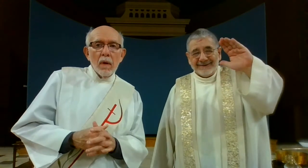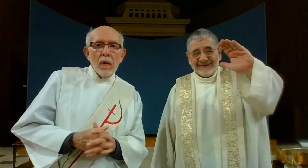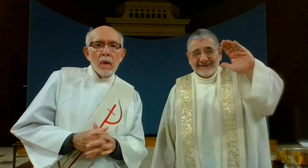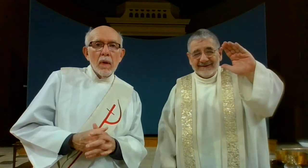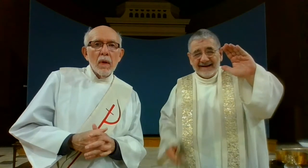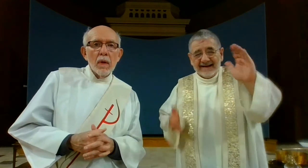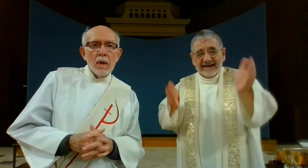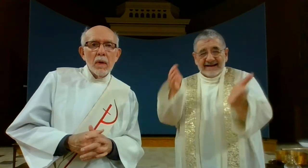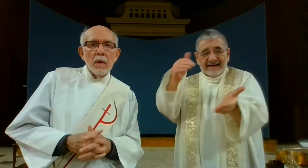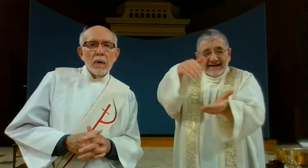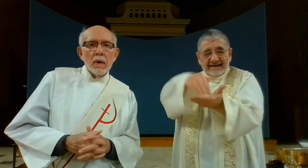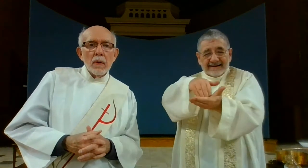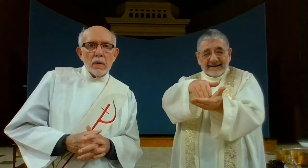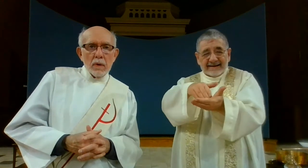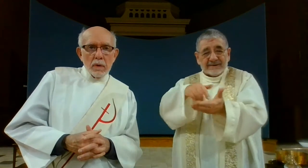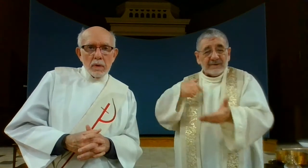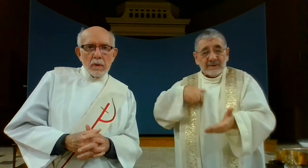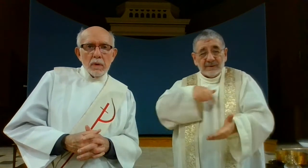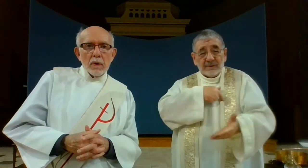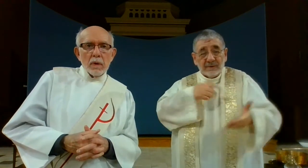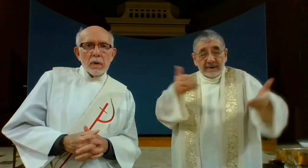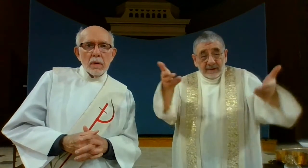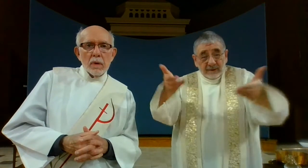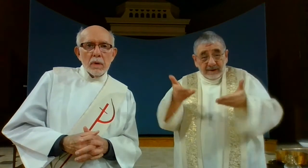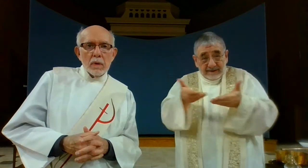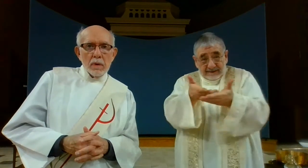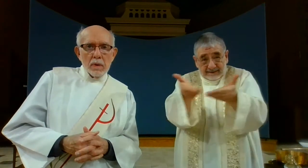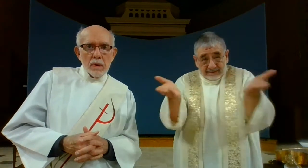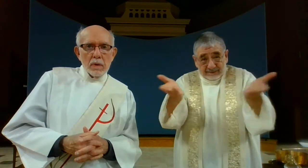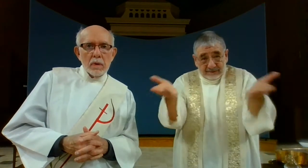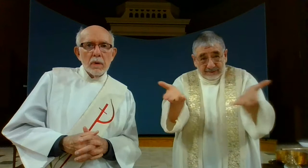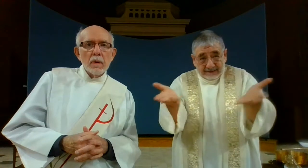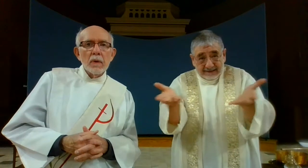Hello again. We'd like to welcome you